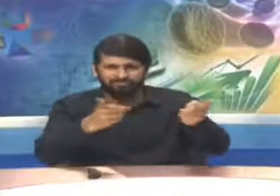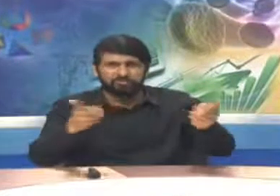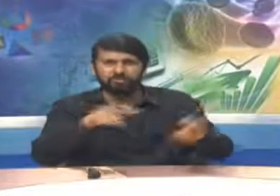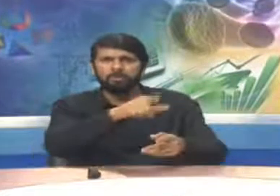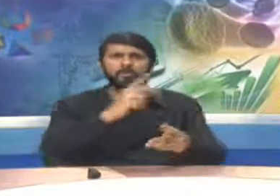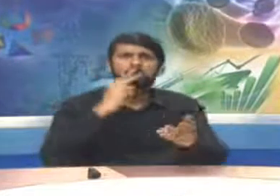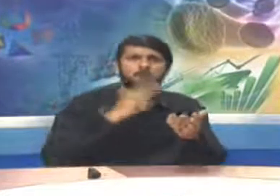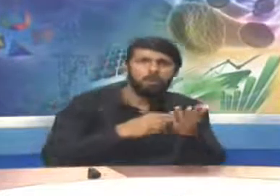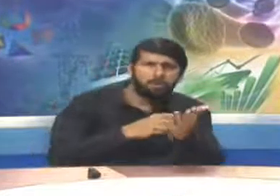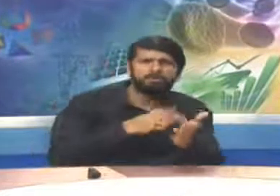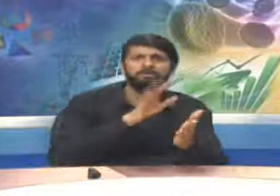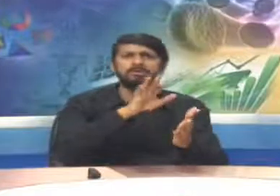laborers.